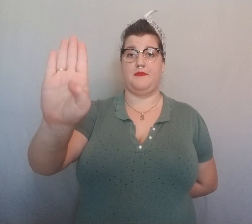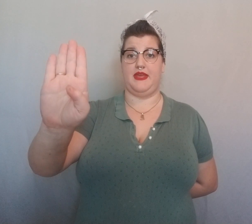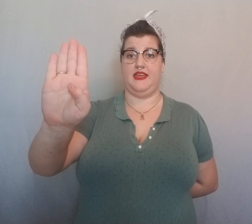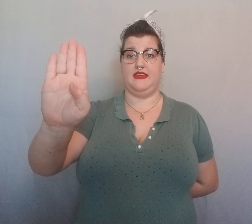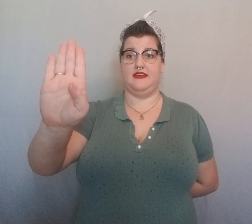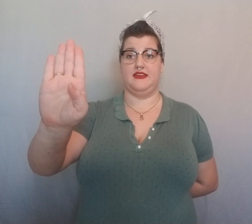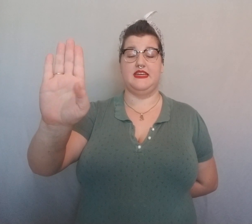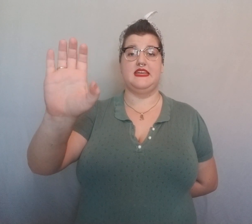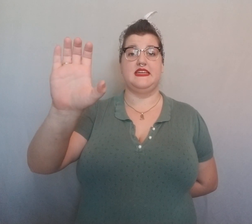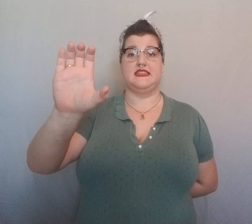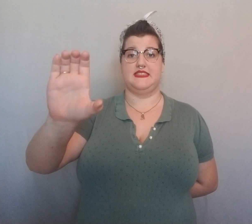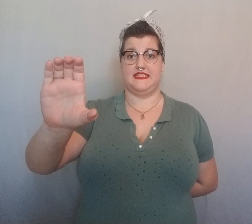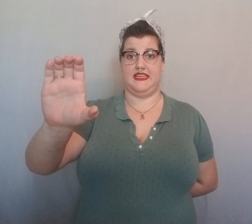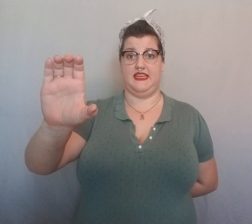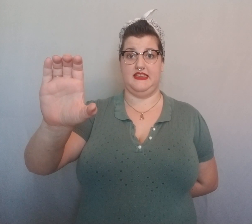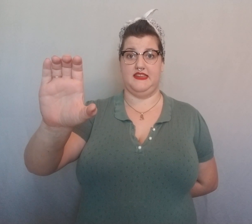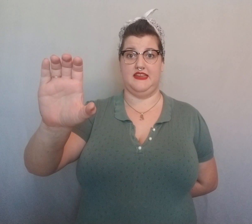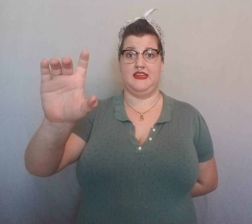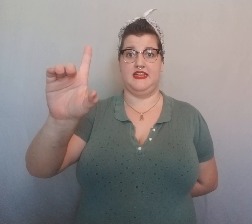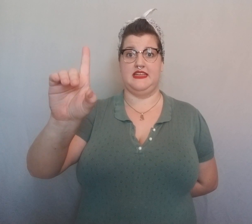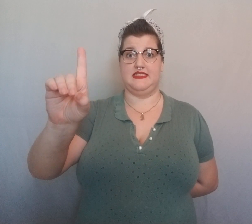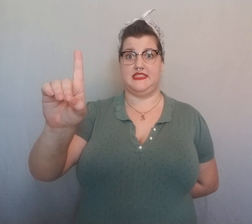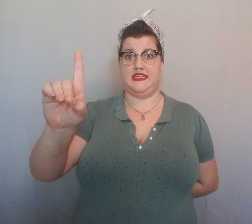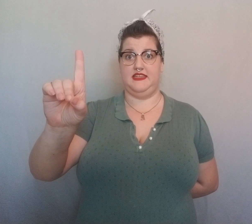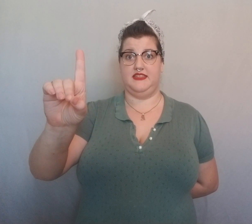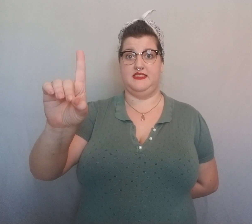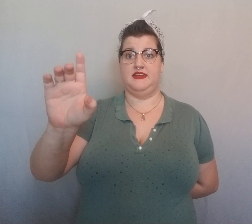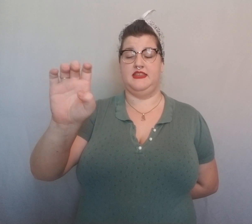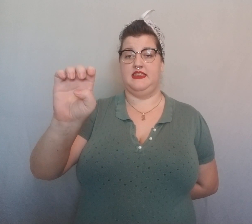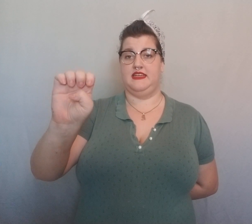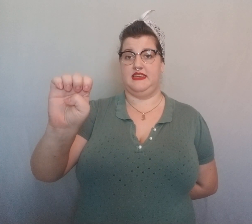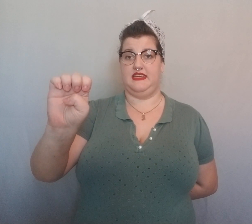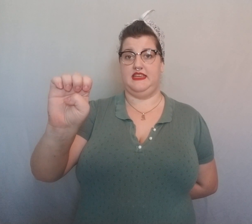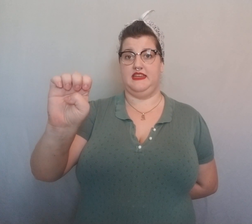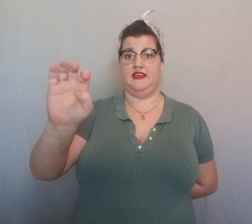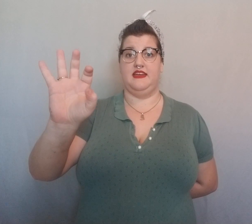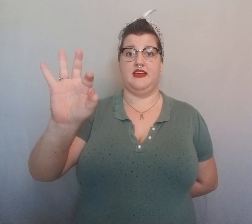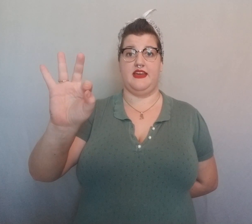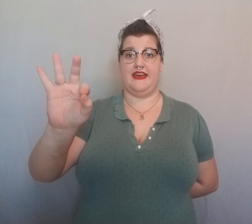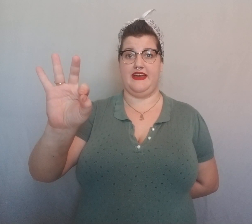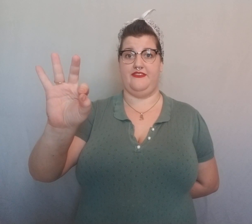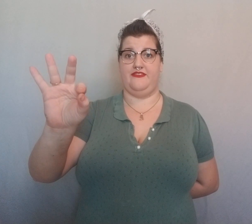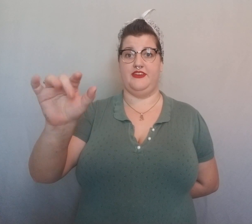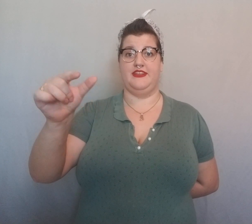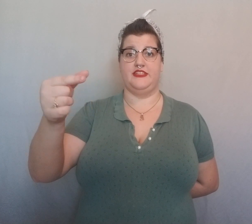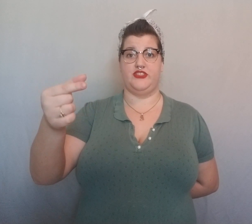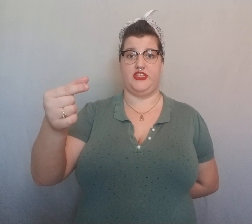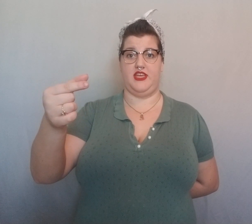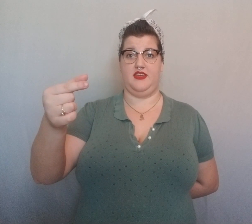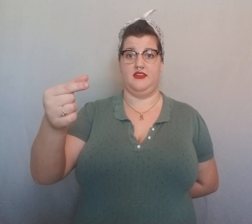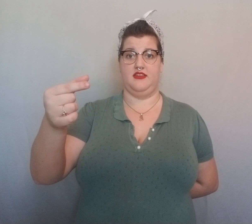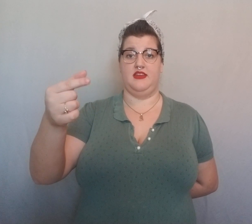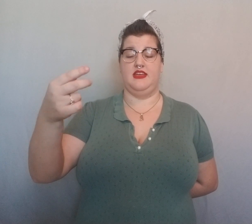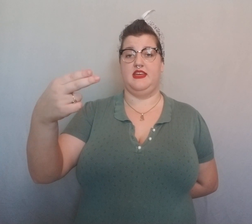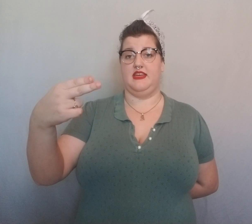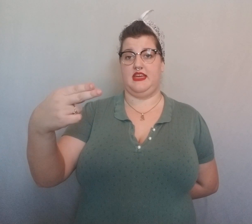B, C, D, E, F, G,